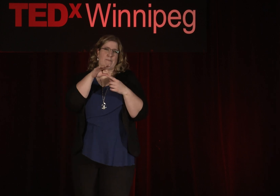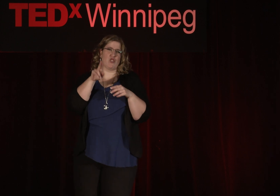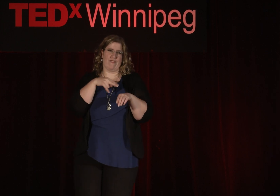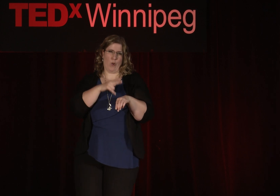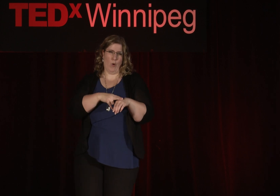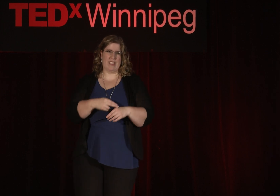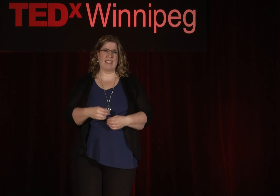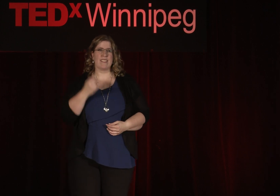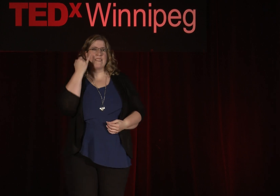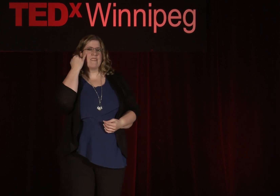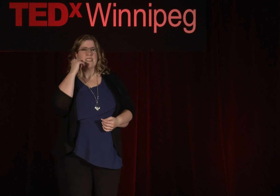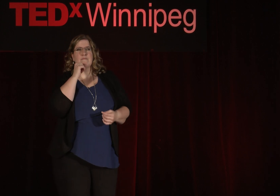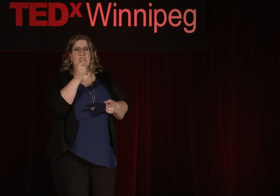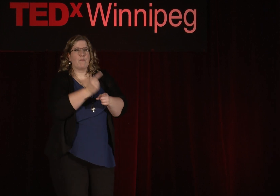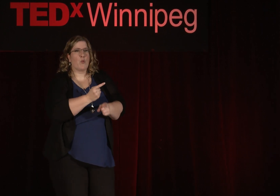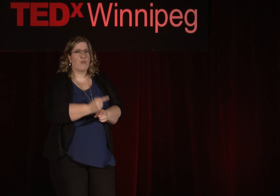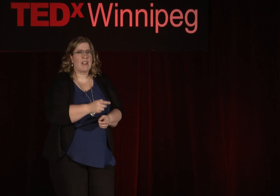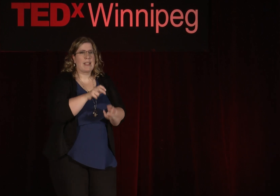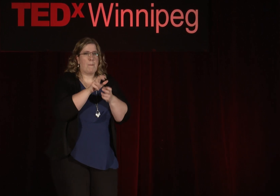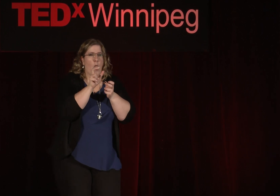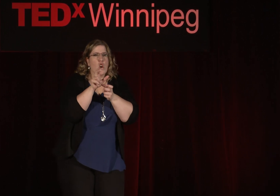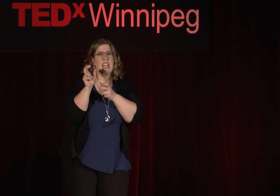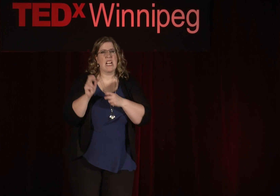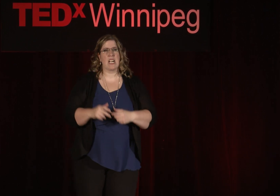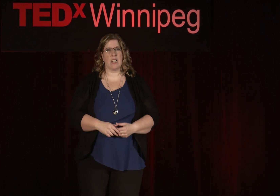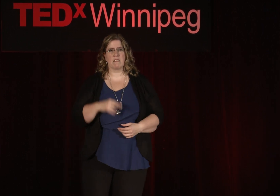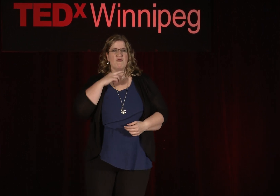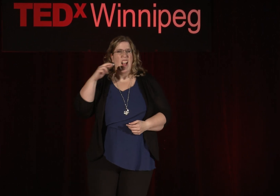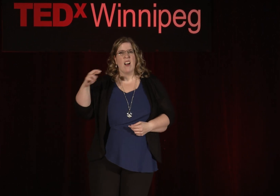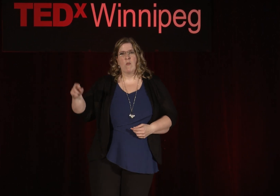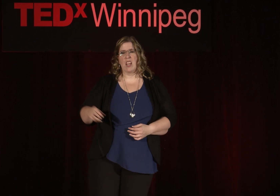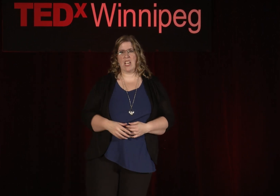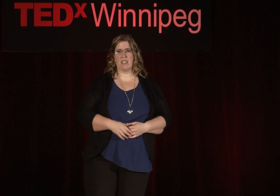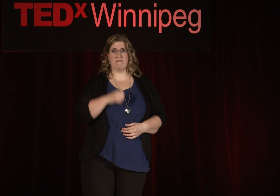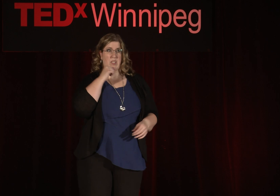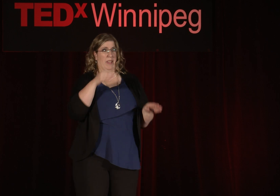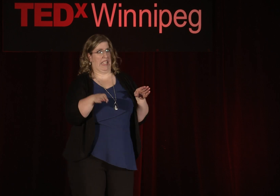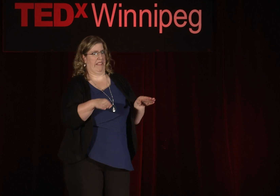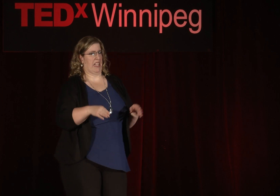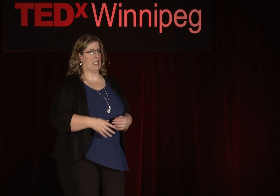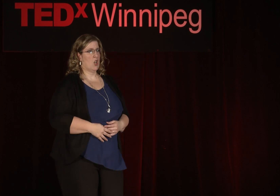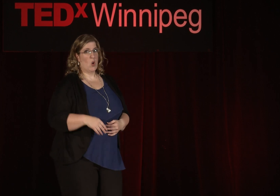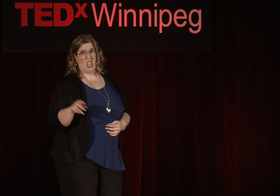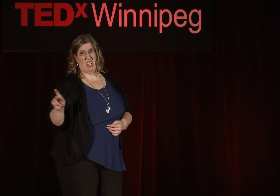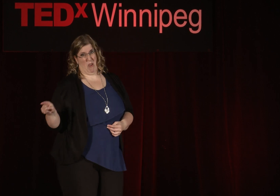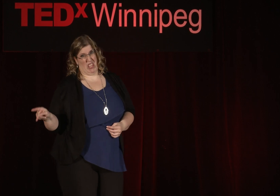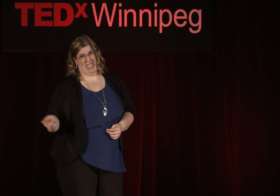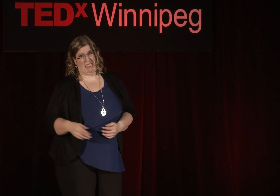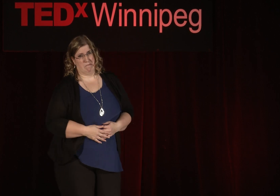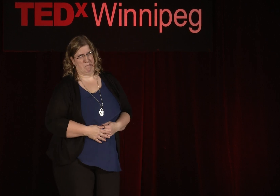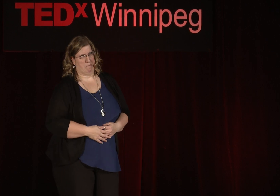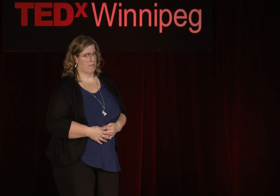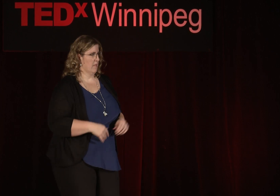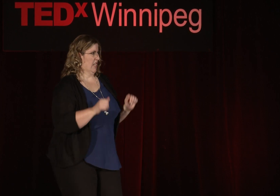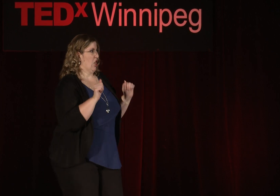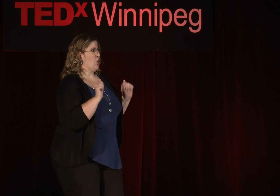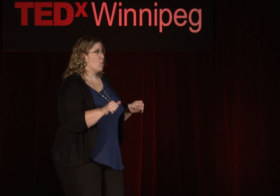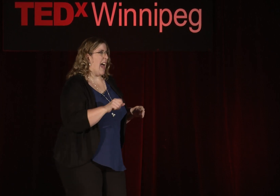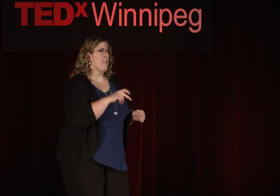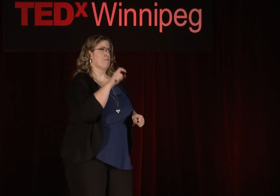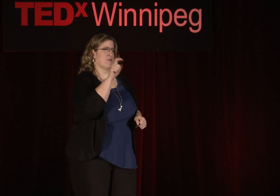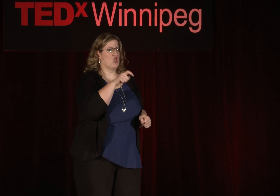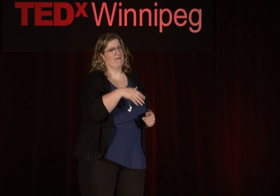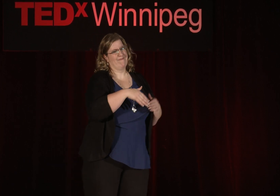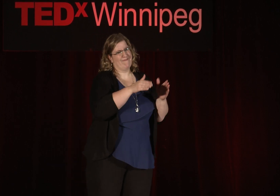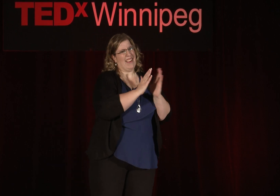of course, if the dog is inappropriately barking, growling, misbehaving, marking. You can and should ask them to